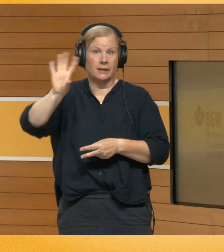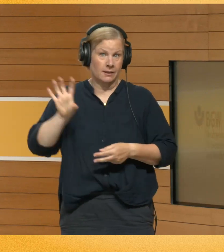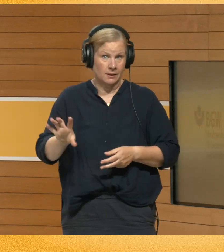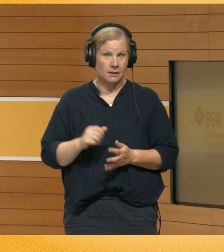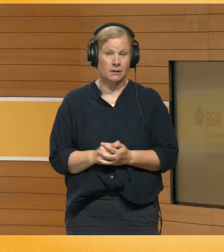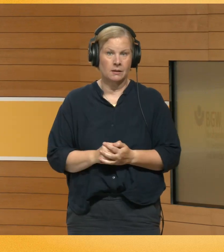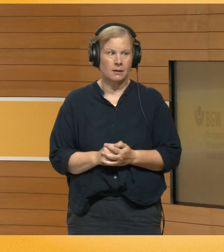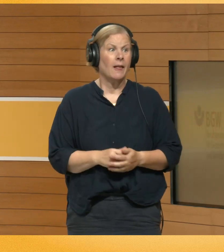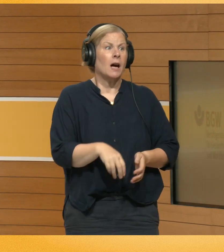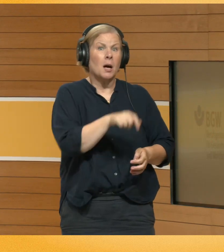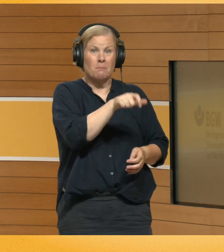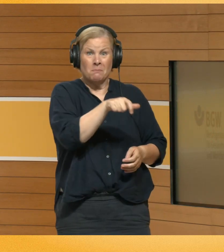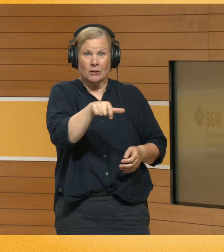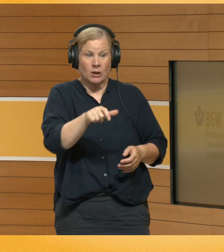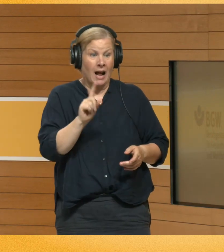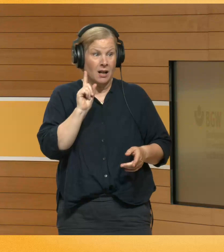we were facing.